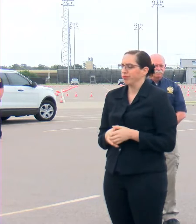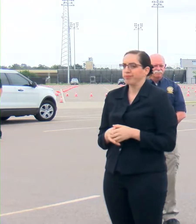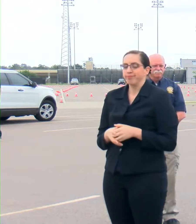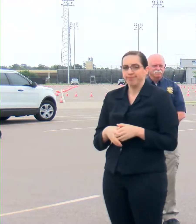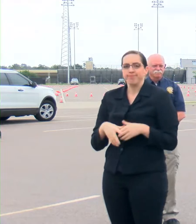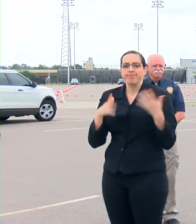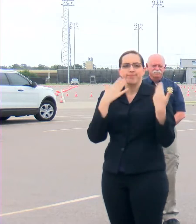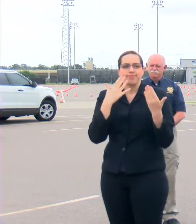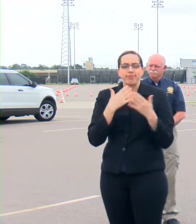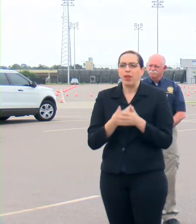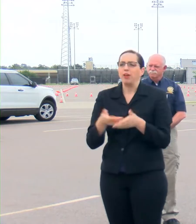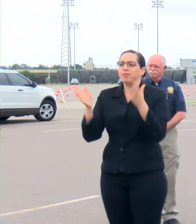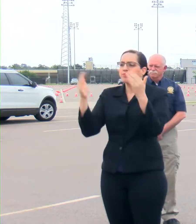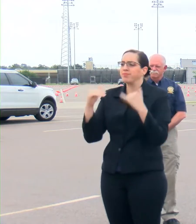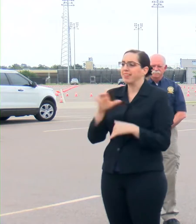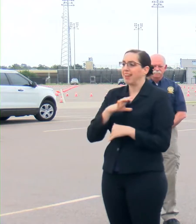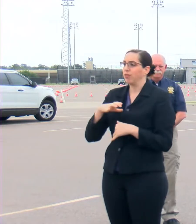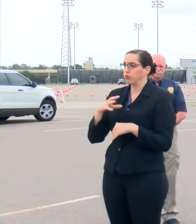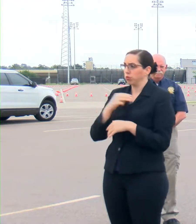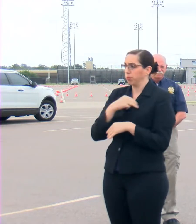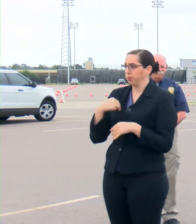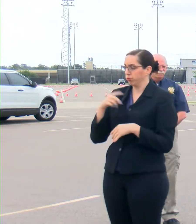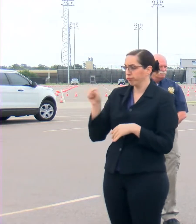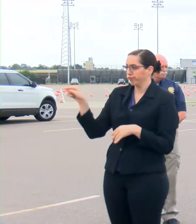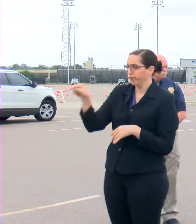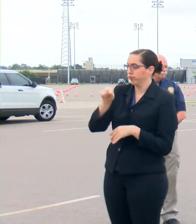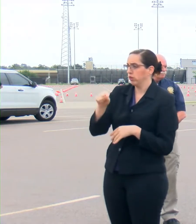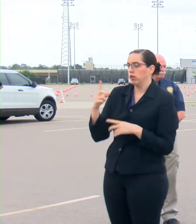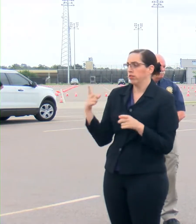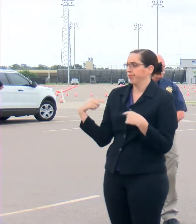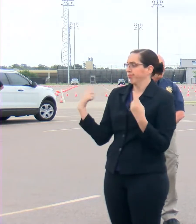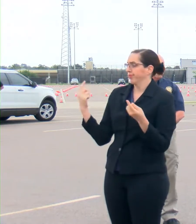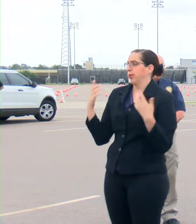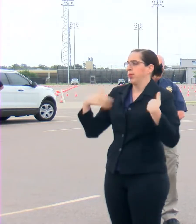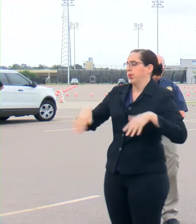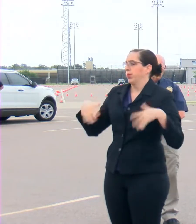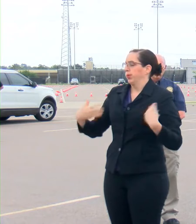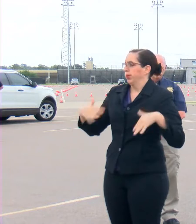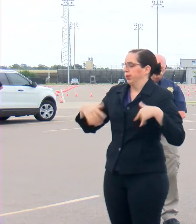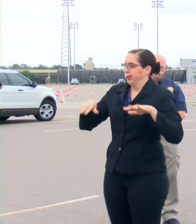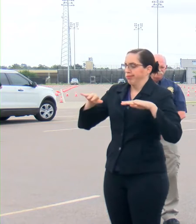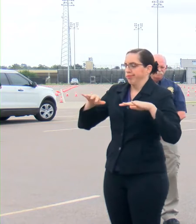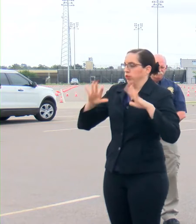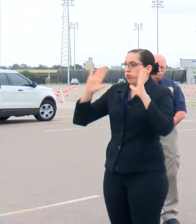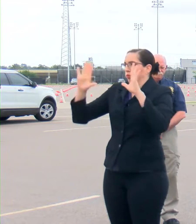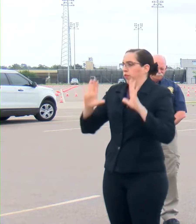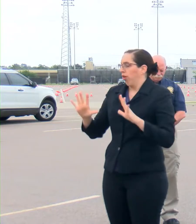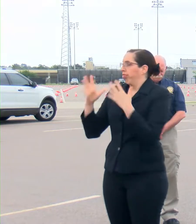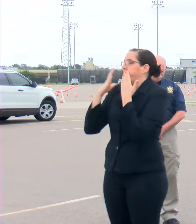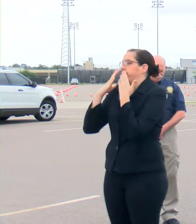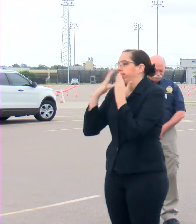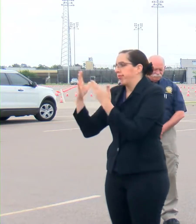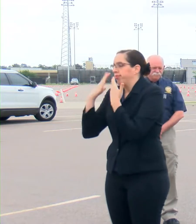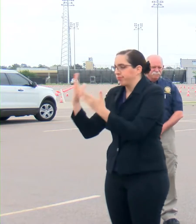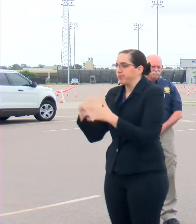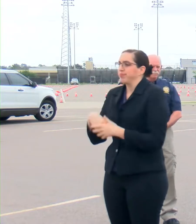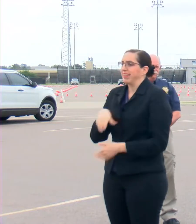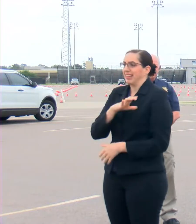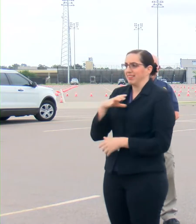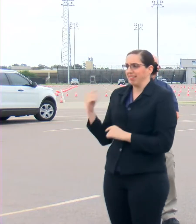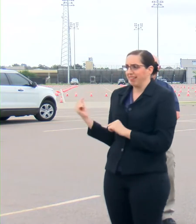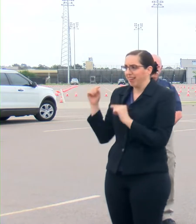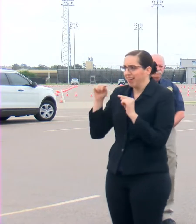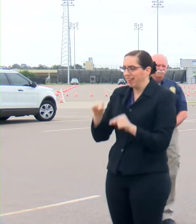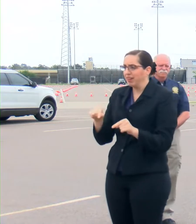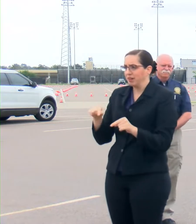Thank you. And let me say the council members have just been tremendous partners. I can't say thank you enough. And Councilmember Abby Kamen, you're chair